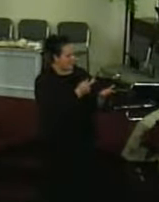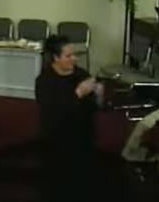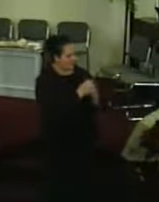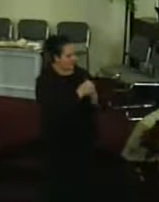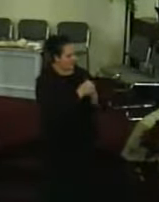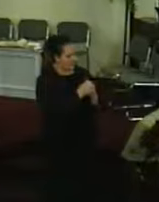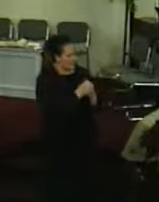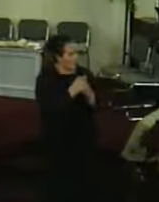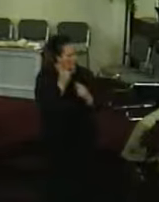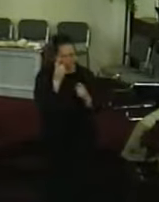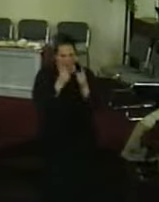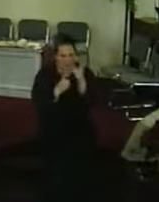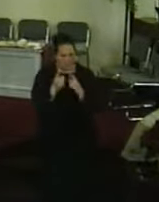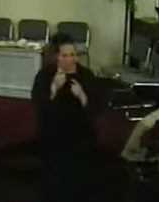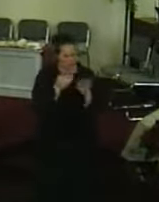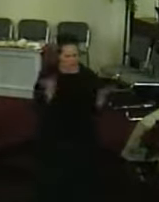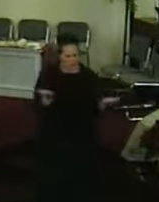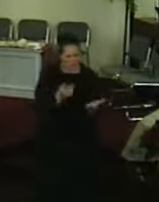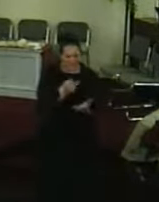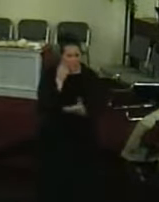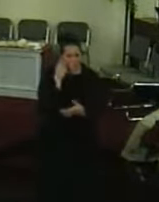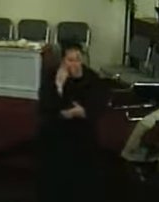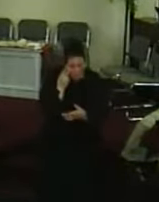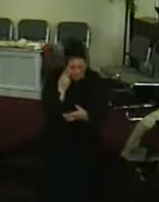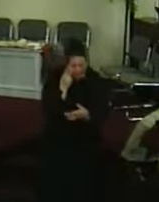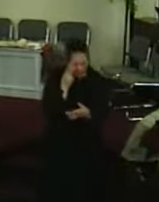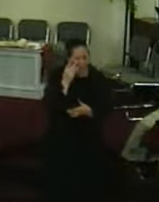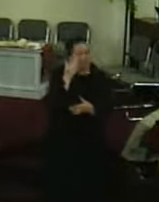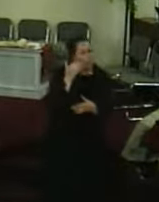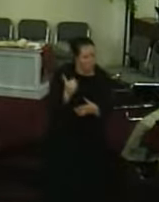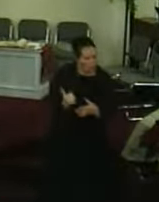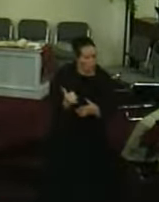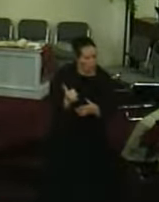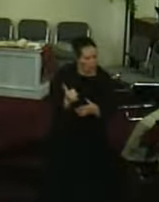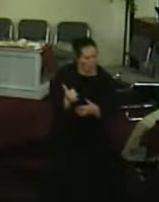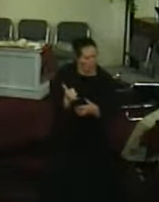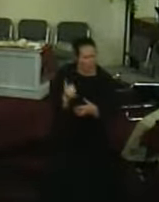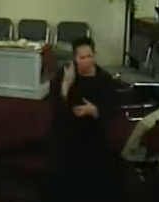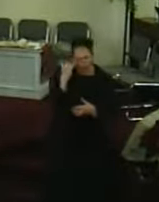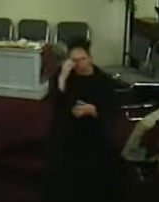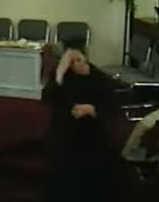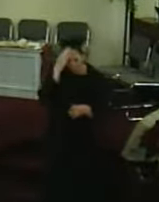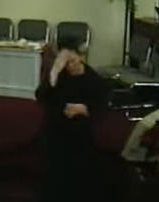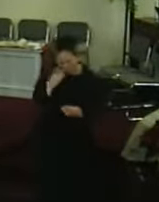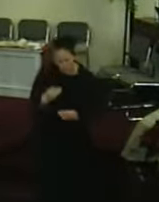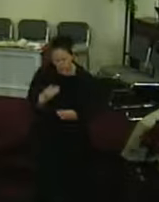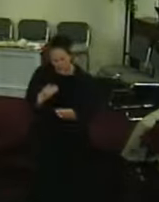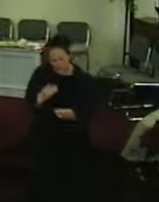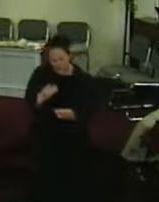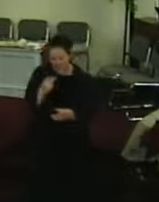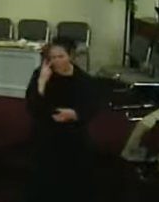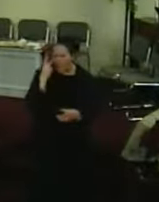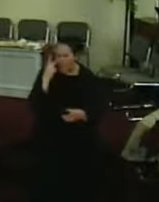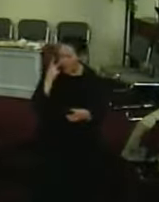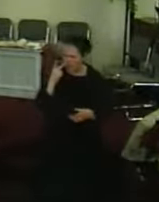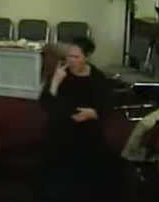see. Why, Paul? Why would you be more interested in the unseen?